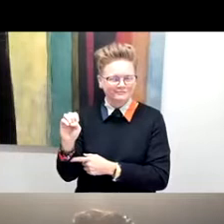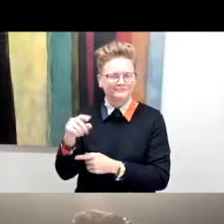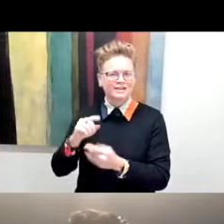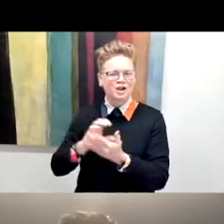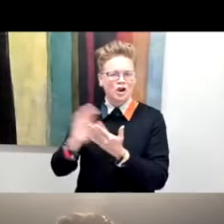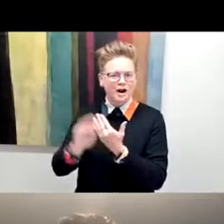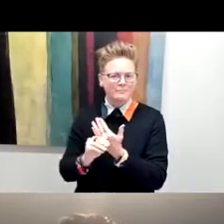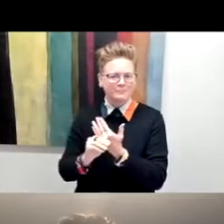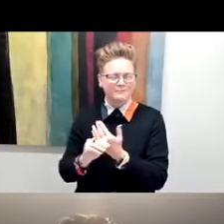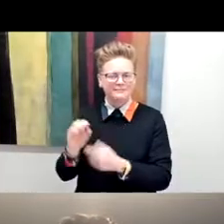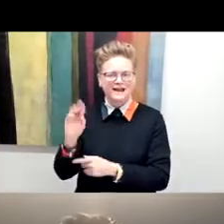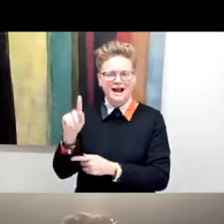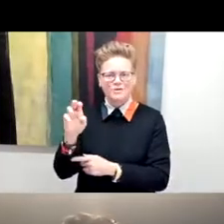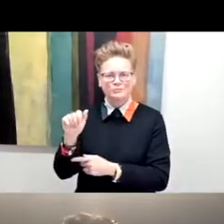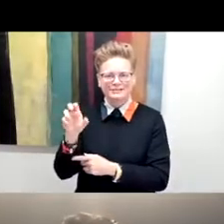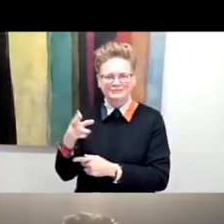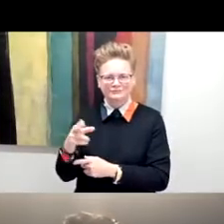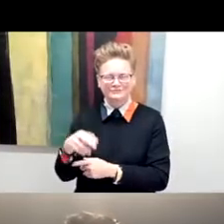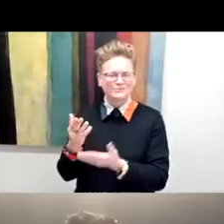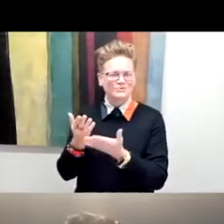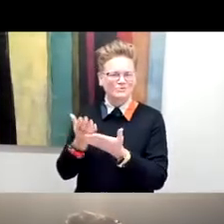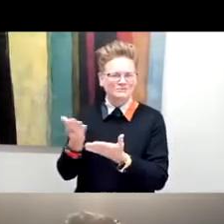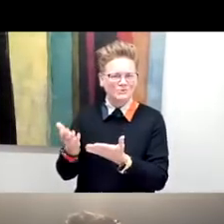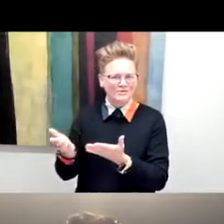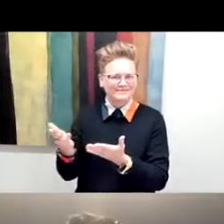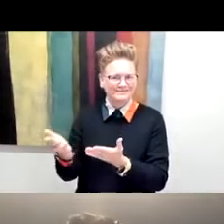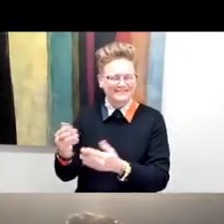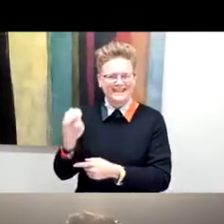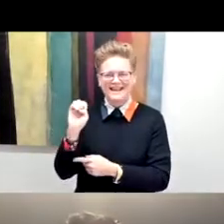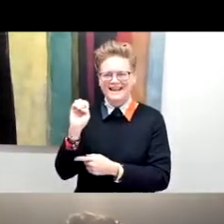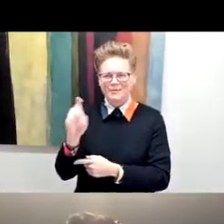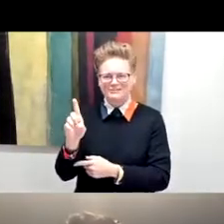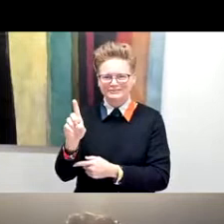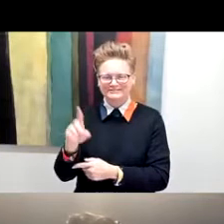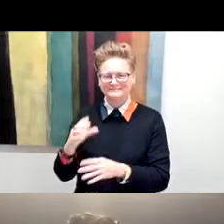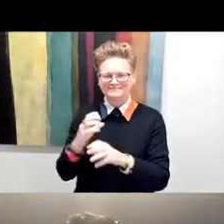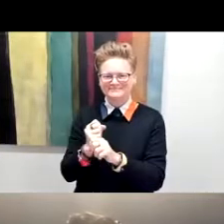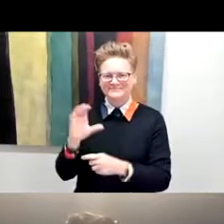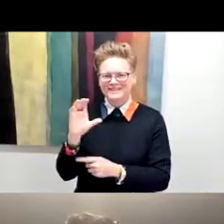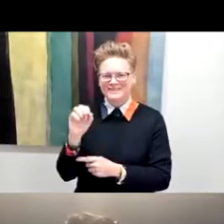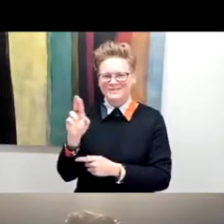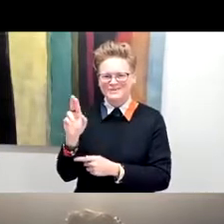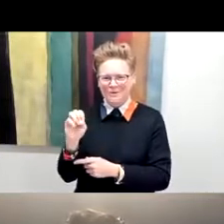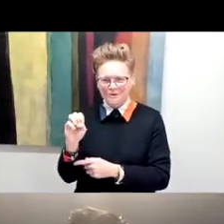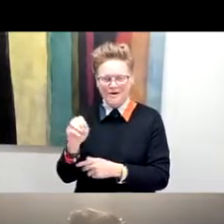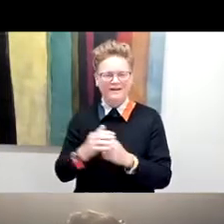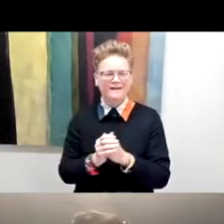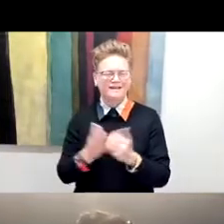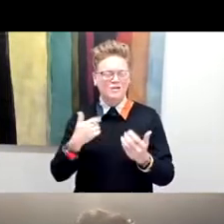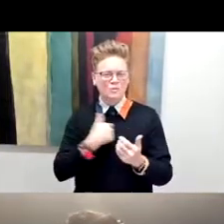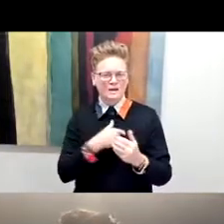CORE, C-O-R-E, which is Curriculum, Outreach, Resources, Education, Resource